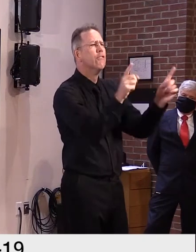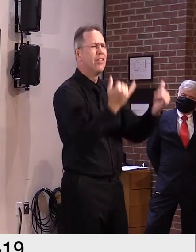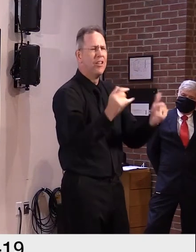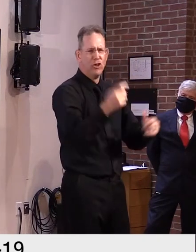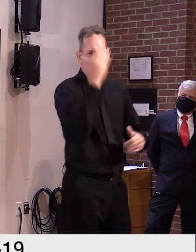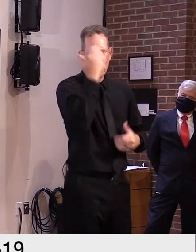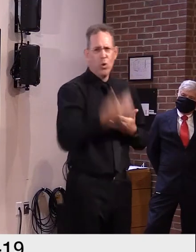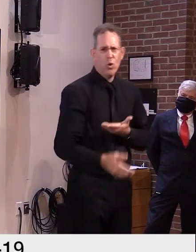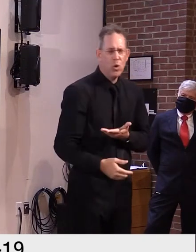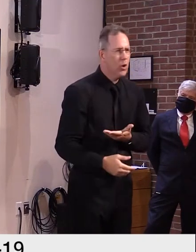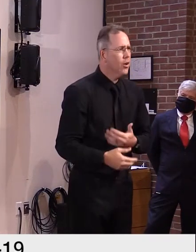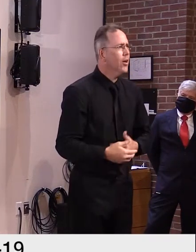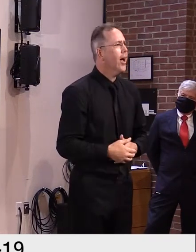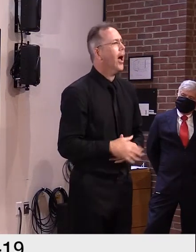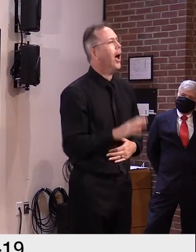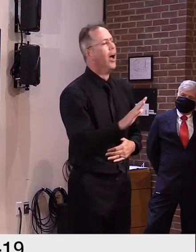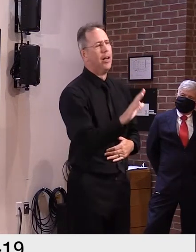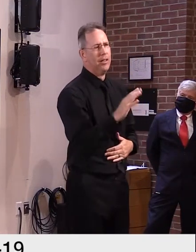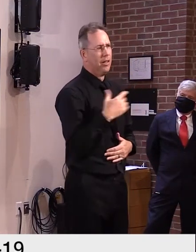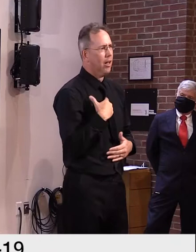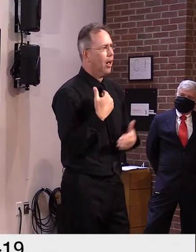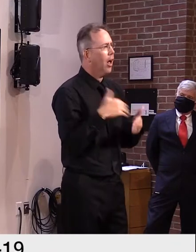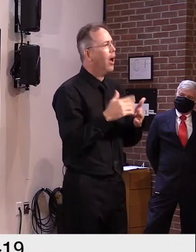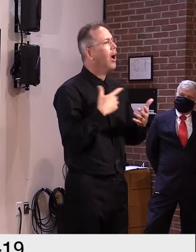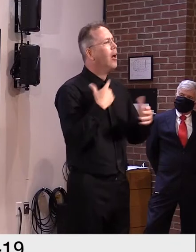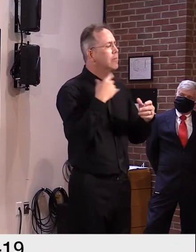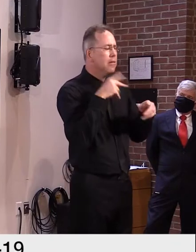how we navigated those risks and the assessment.